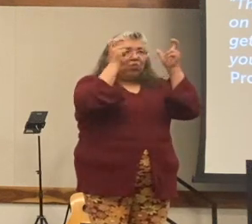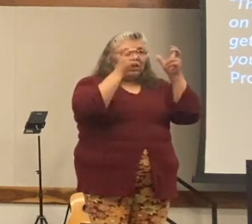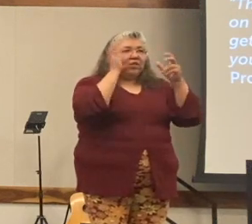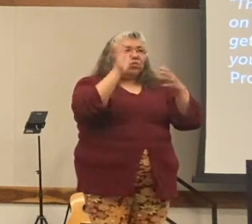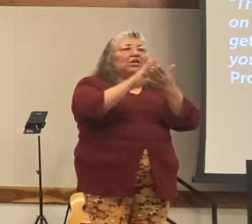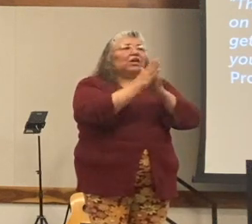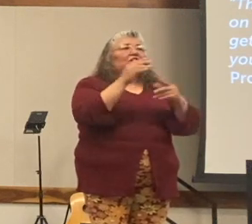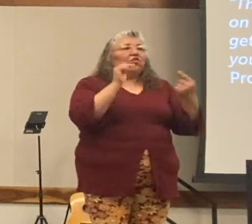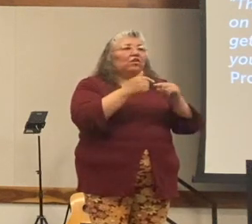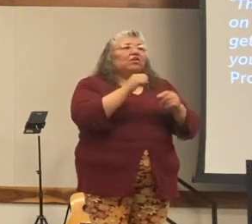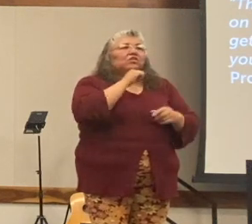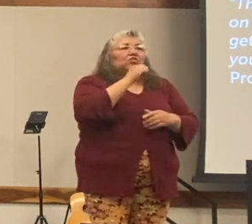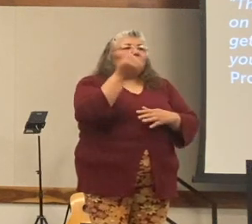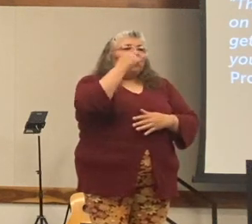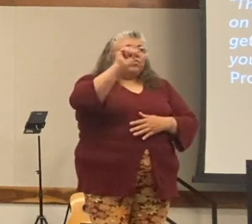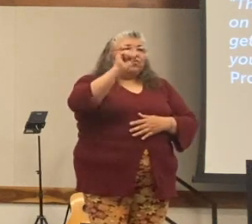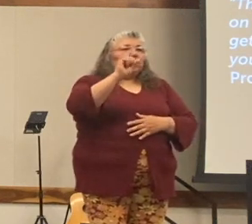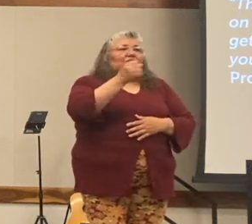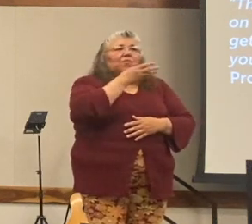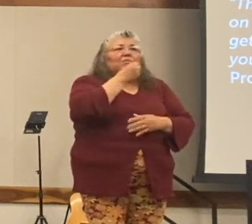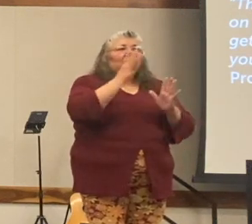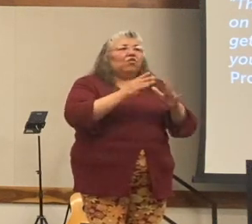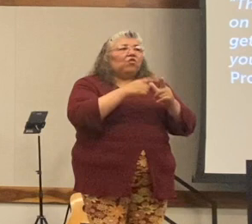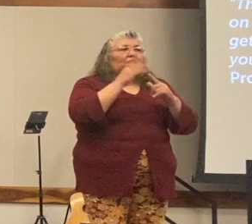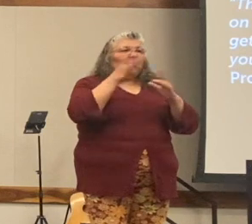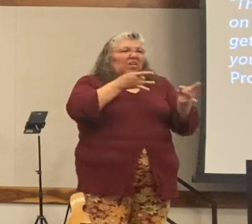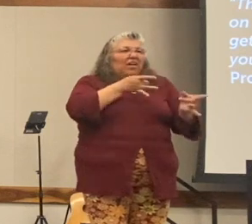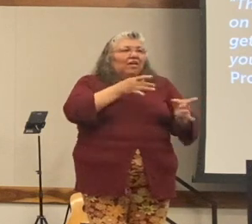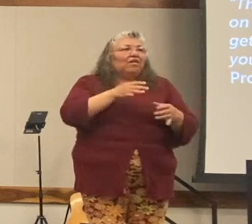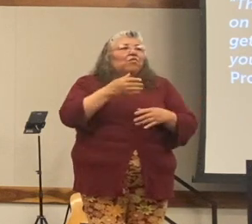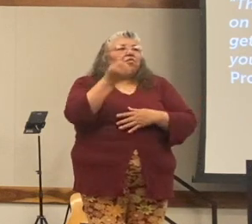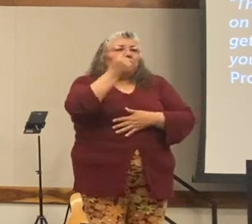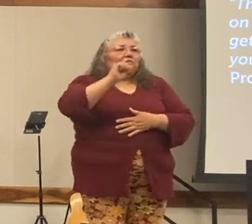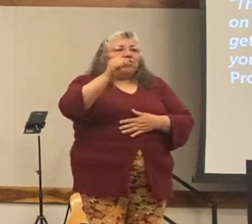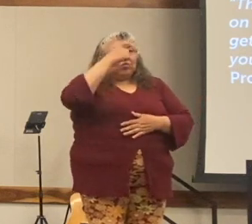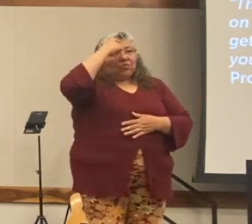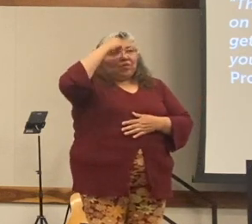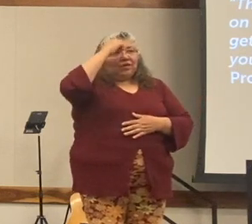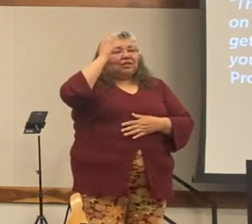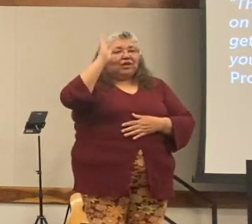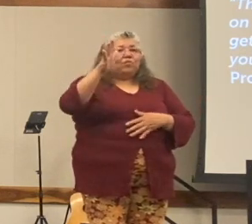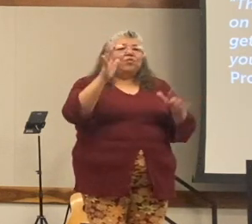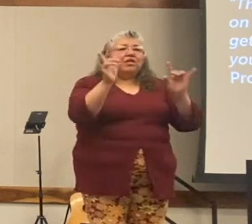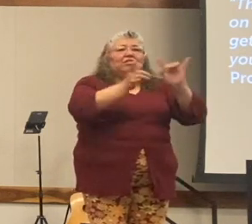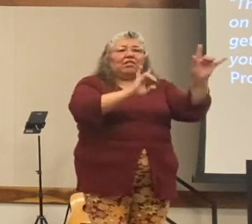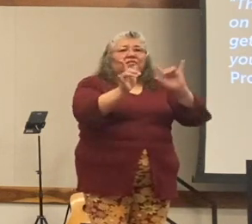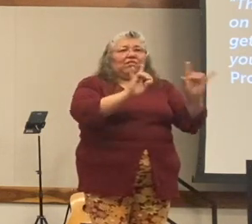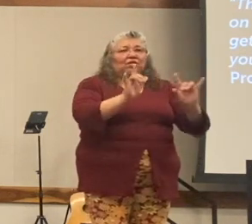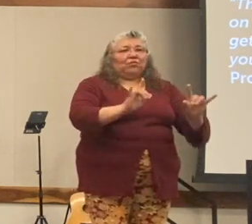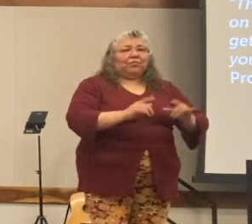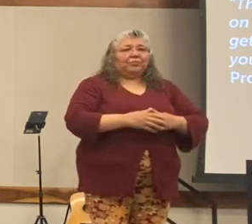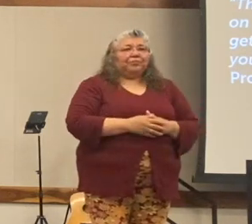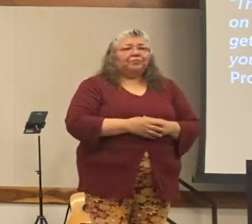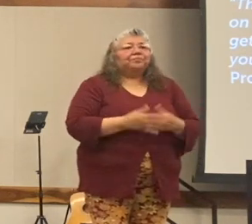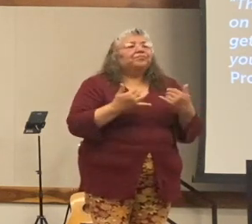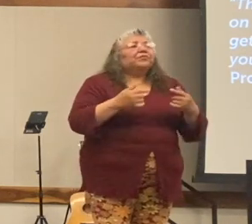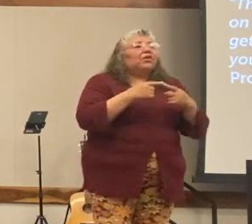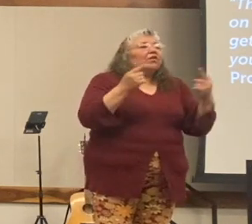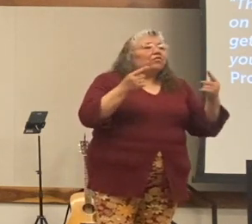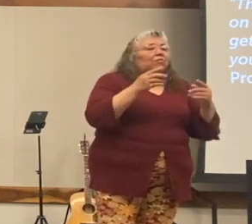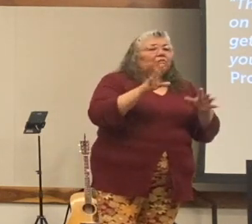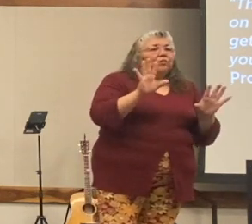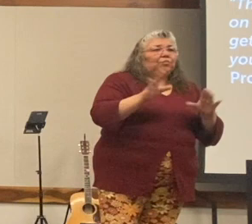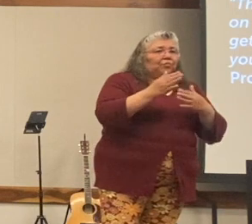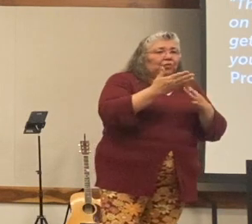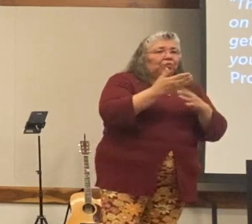Don't rebuke a mocker or he will hate you. Rebuke the wise and he will love you. The difference between a